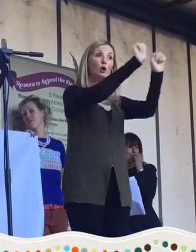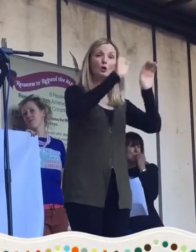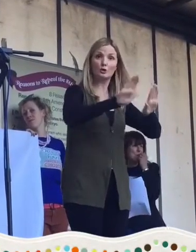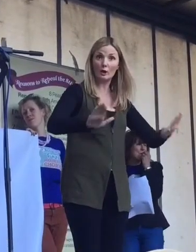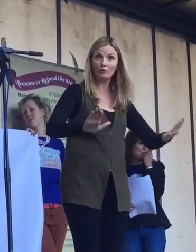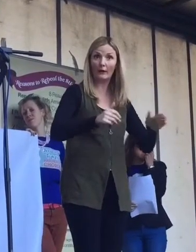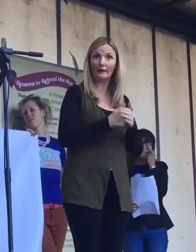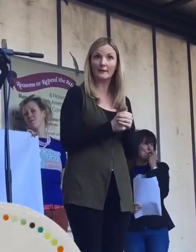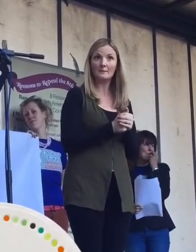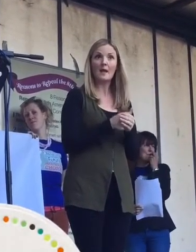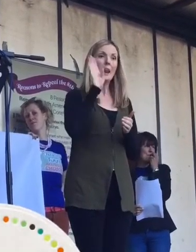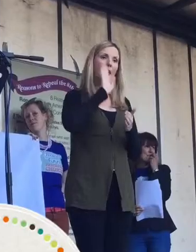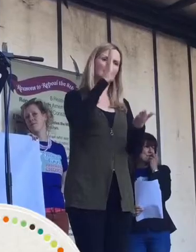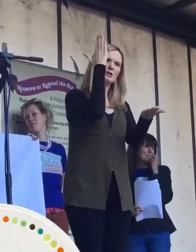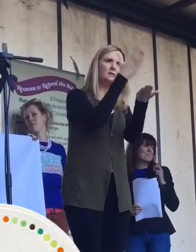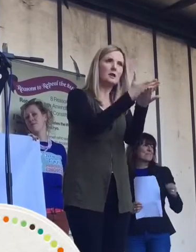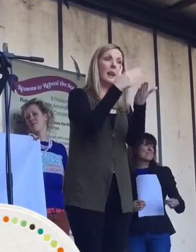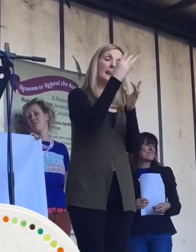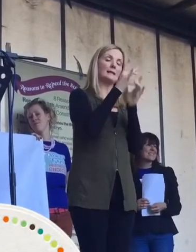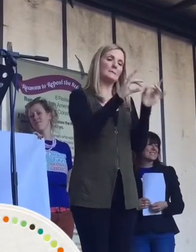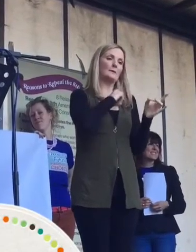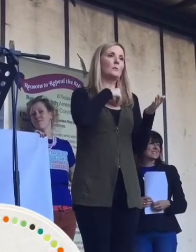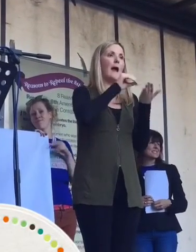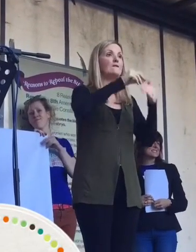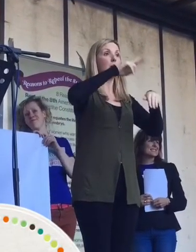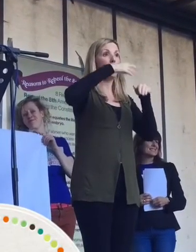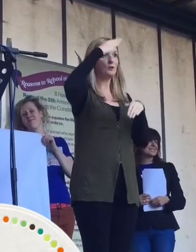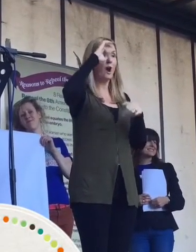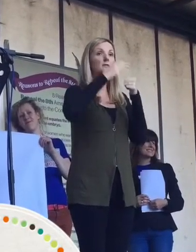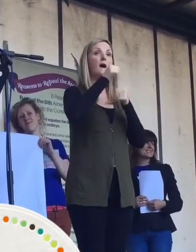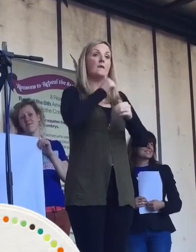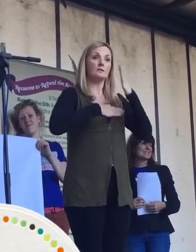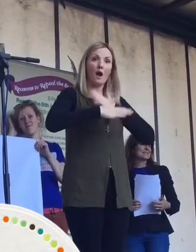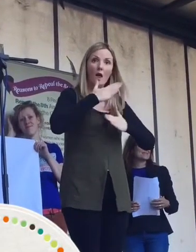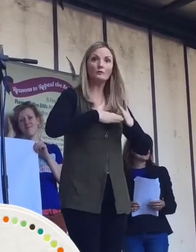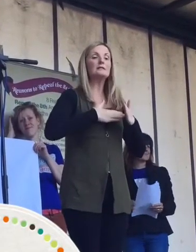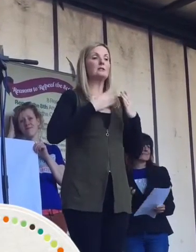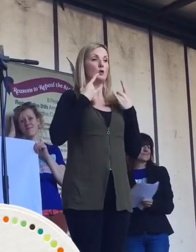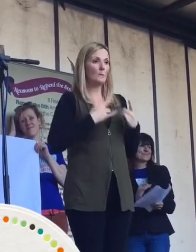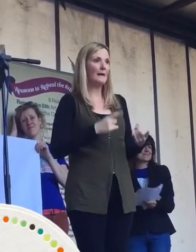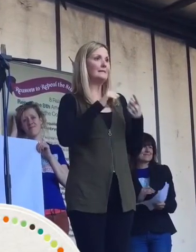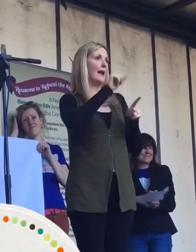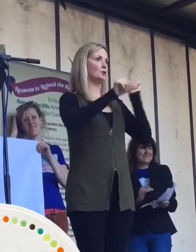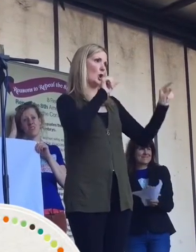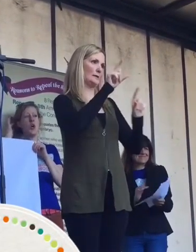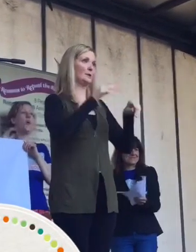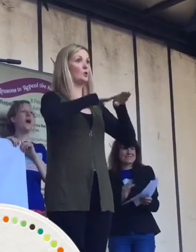children. Let's carve out a better Ireland of tolerance, humanity and choice. Well done, everyone.